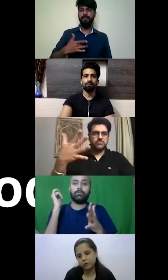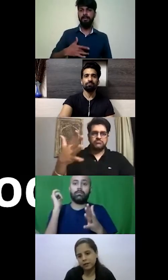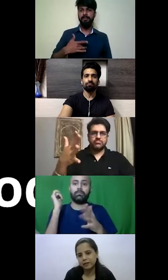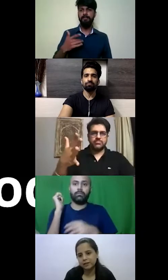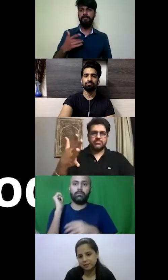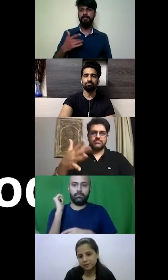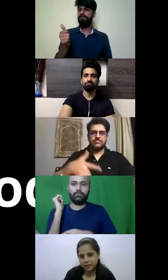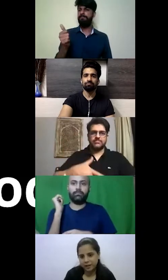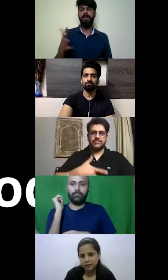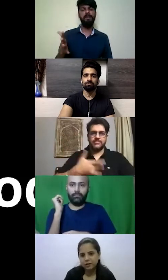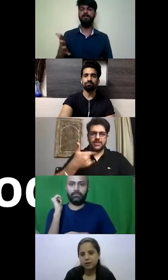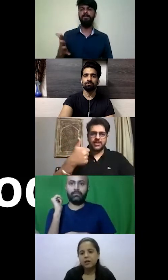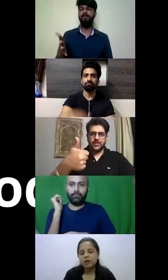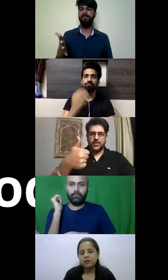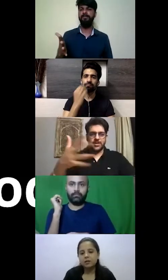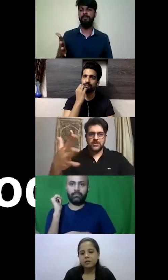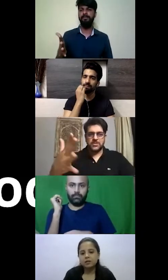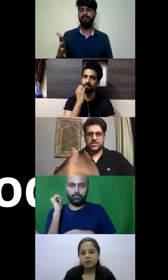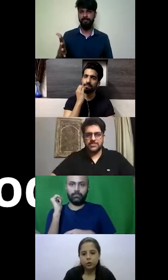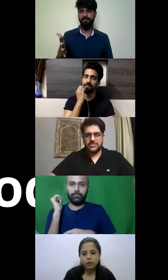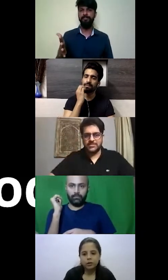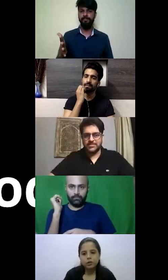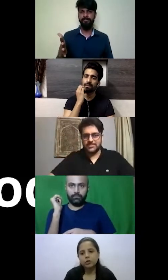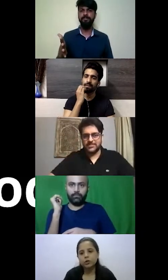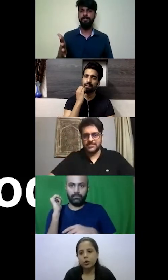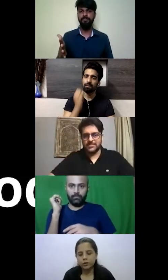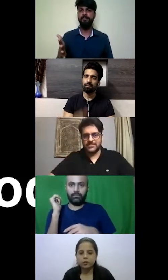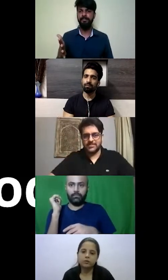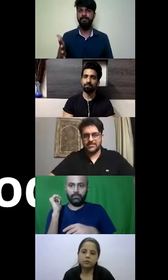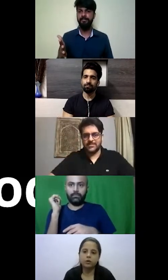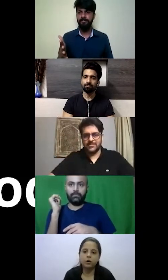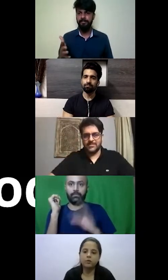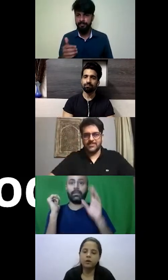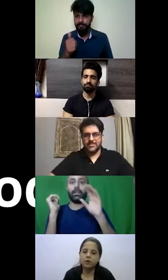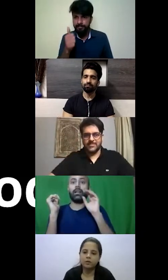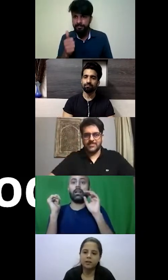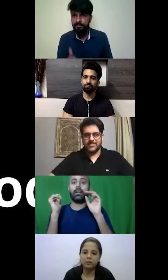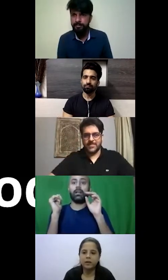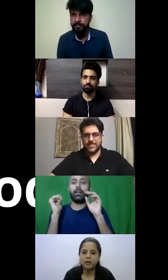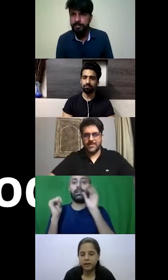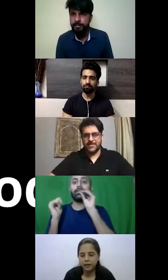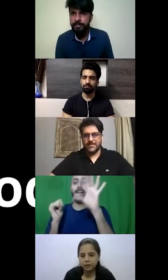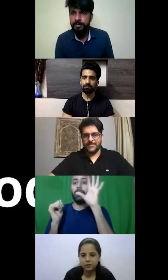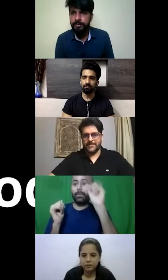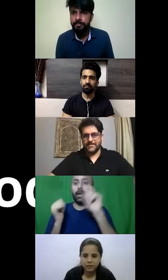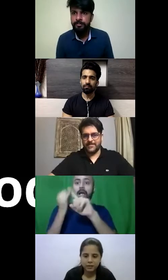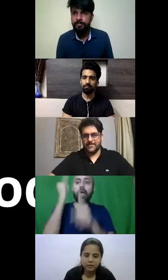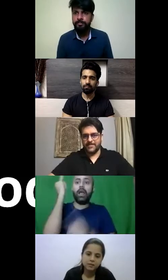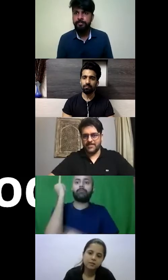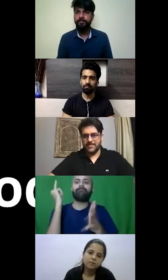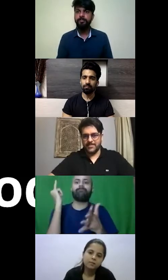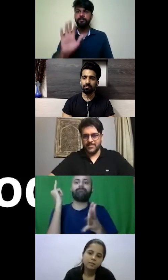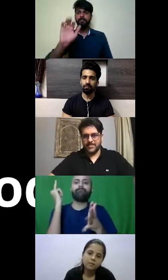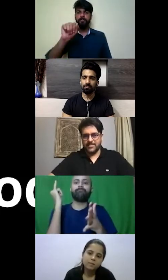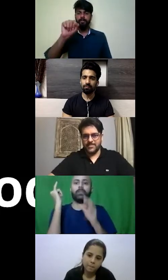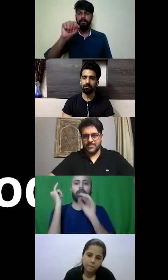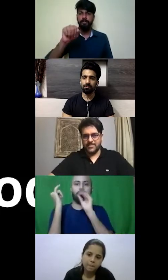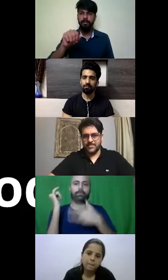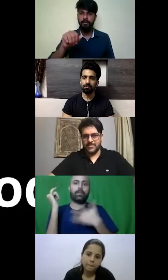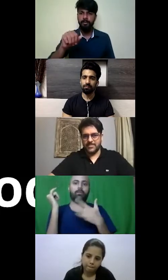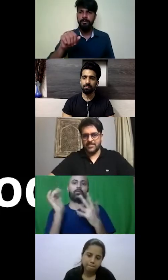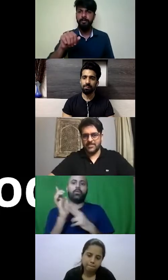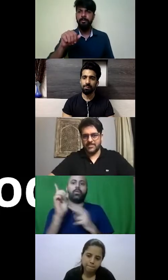So for feeling, this is the sign. Good, not. So not will always come at the end of the sentence.